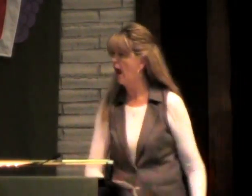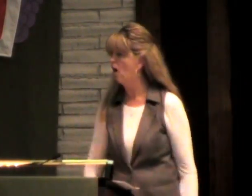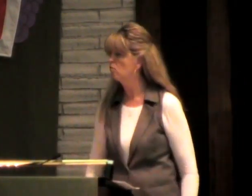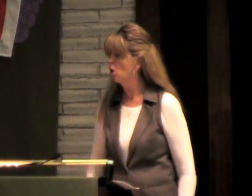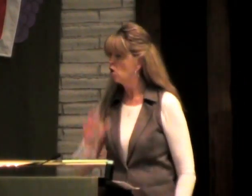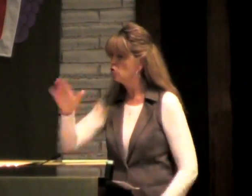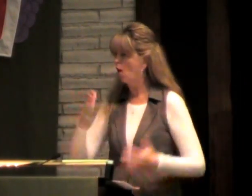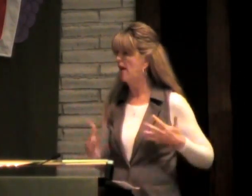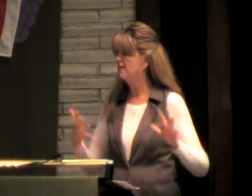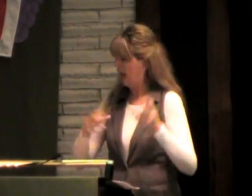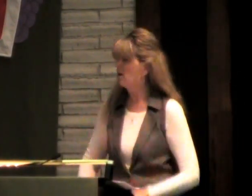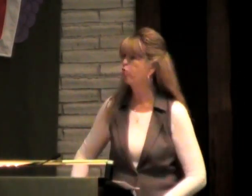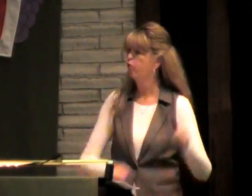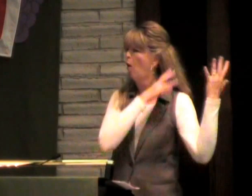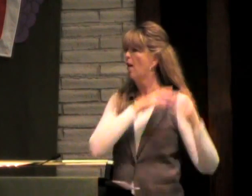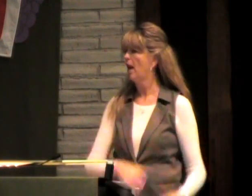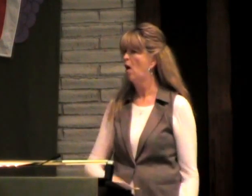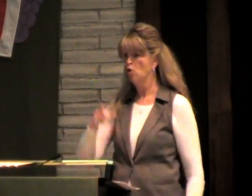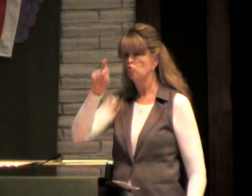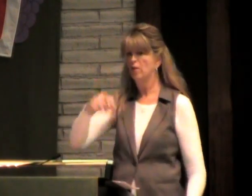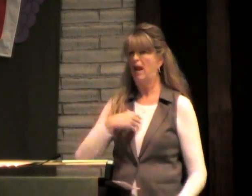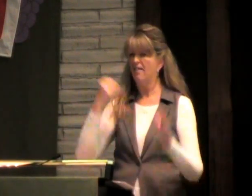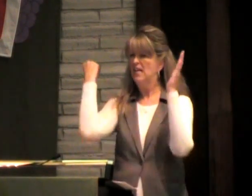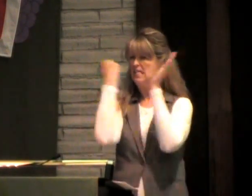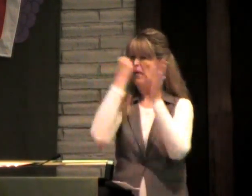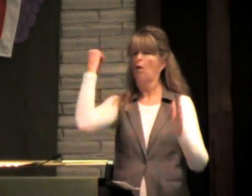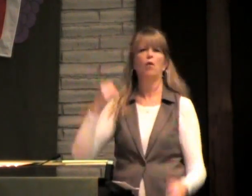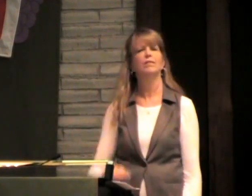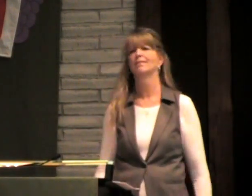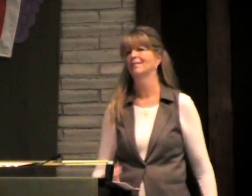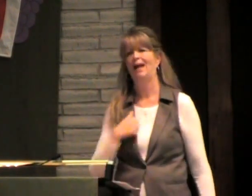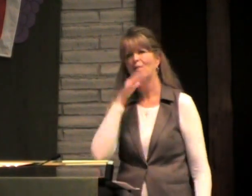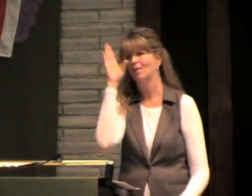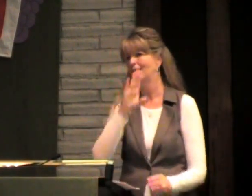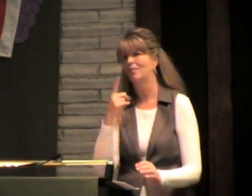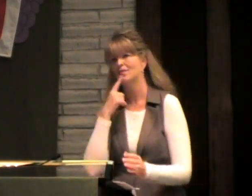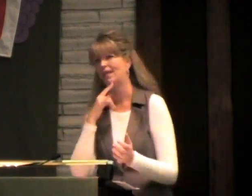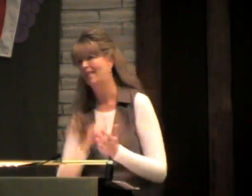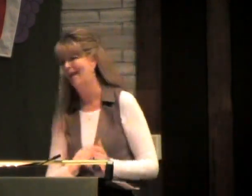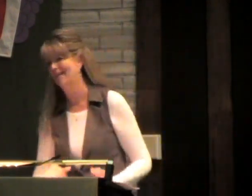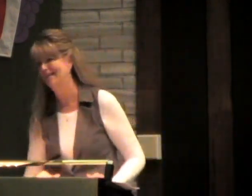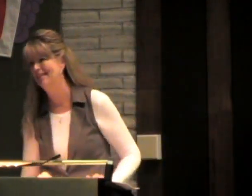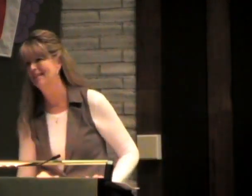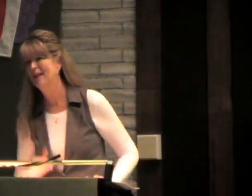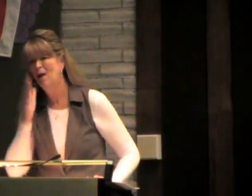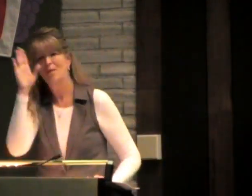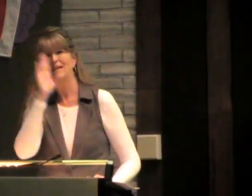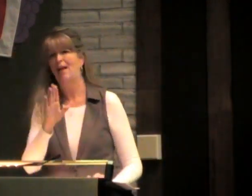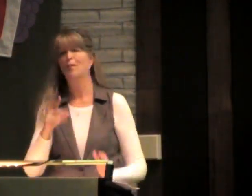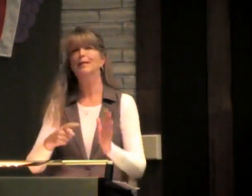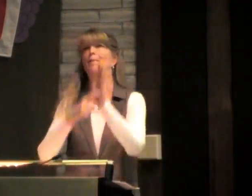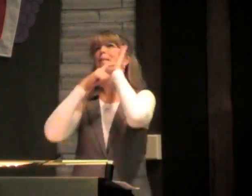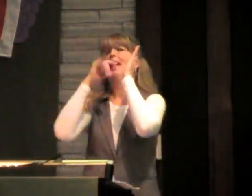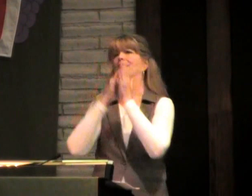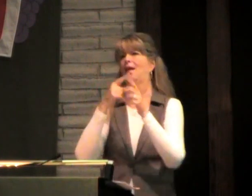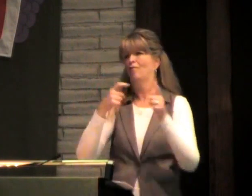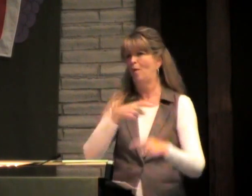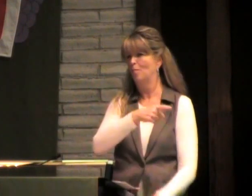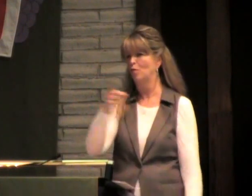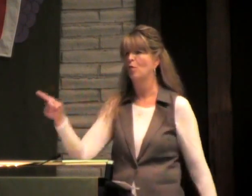be alleviated, and your anxiety will be gone, and you will have none. Well, I would never say something like that. And I